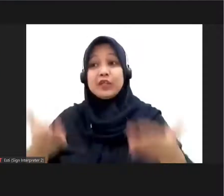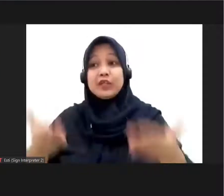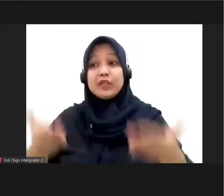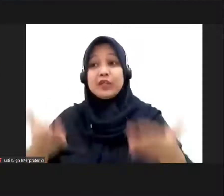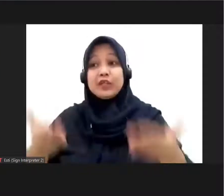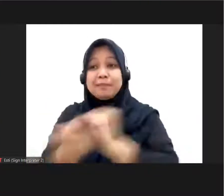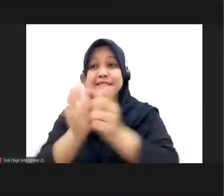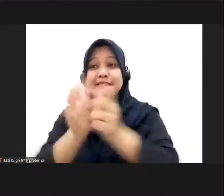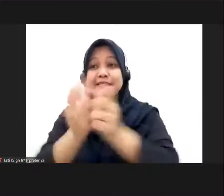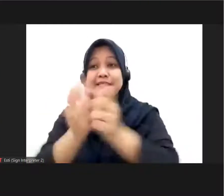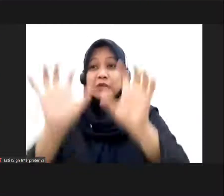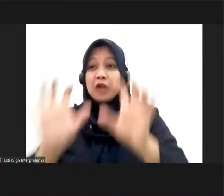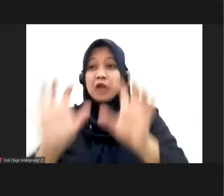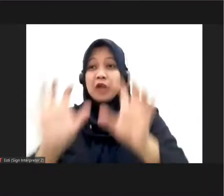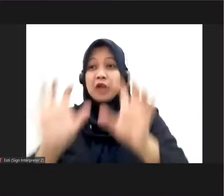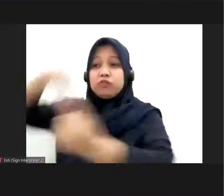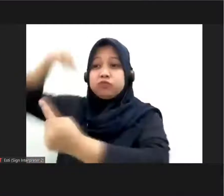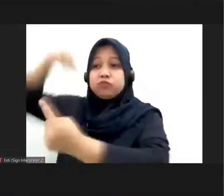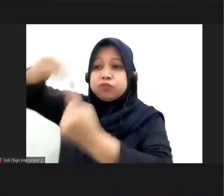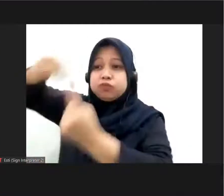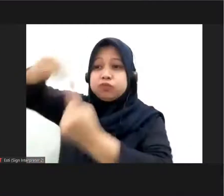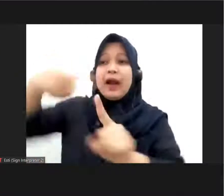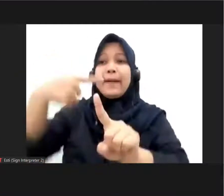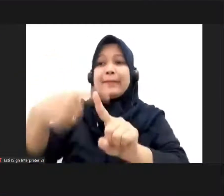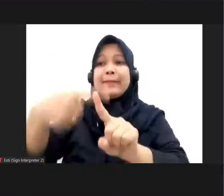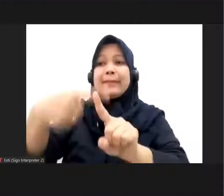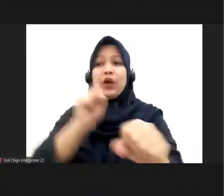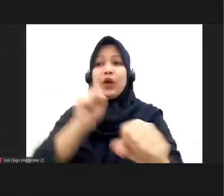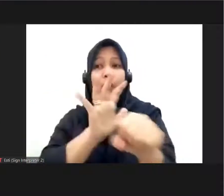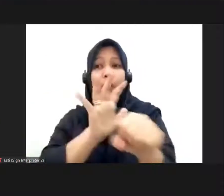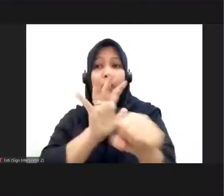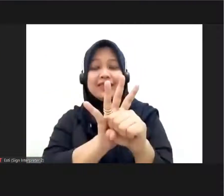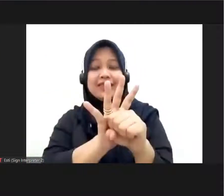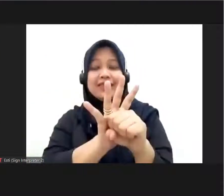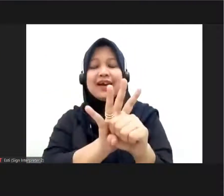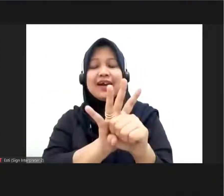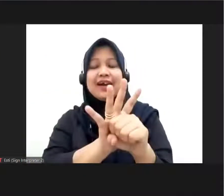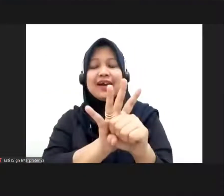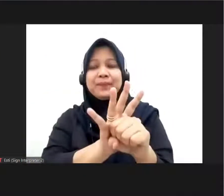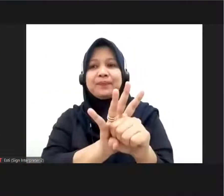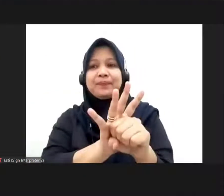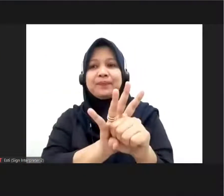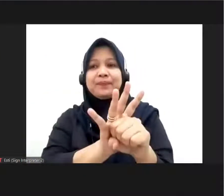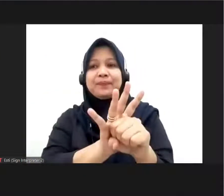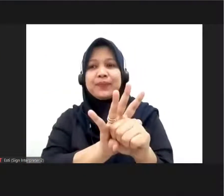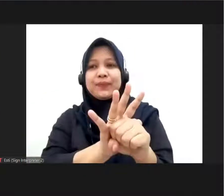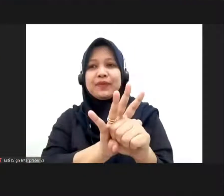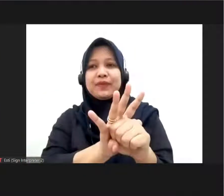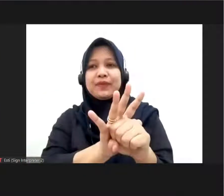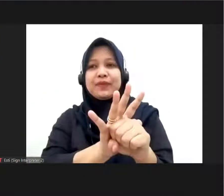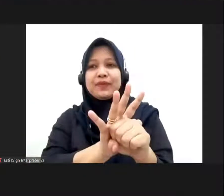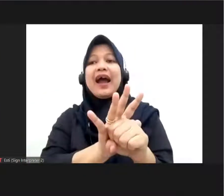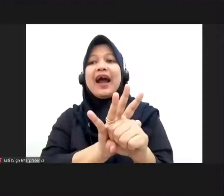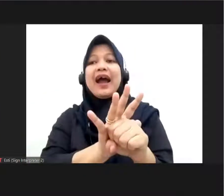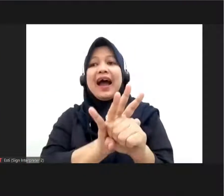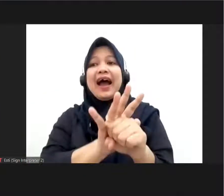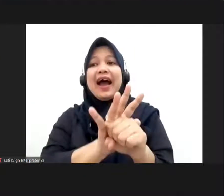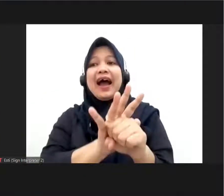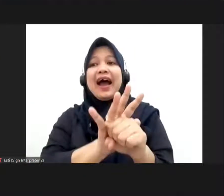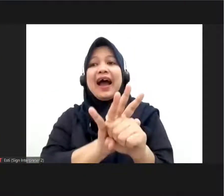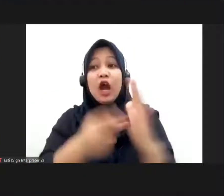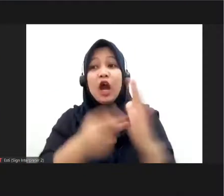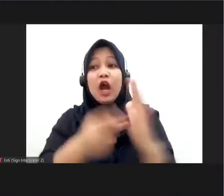big typhoon and then you have COVID, then you we should continue the culture of helping each other